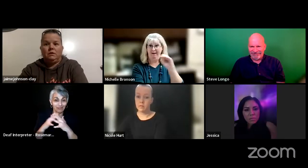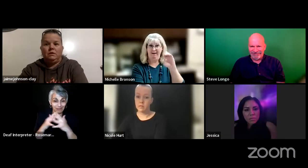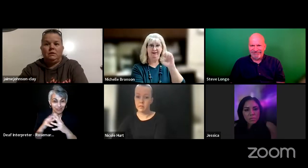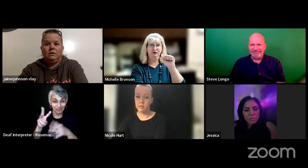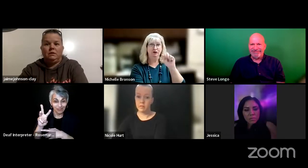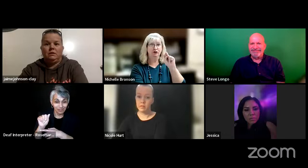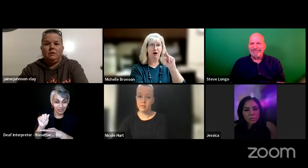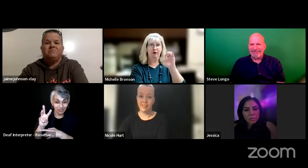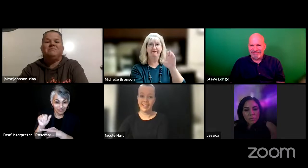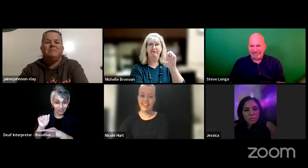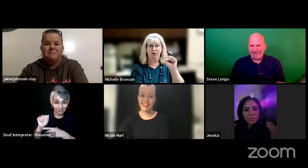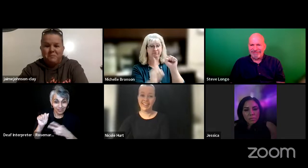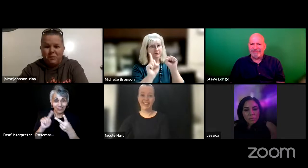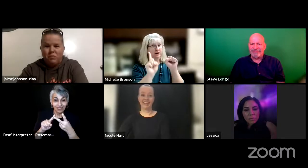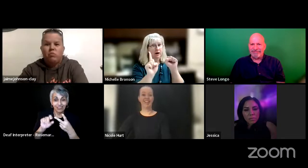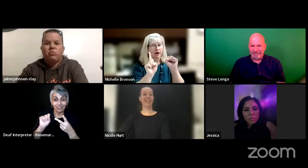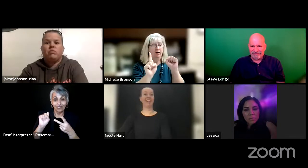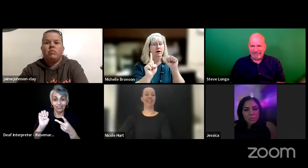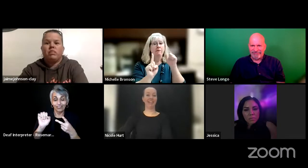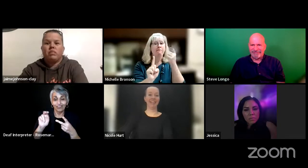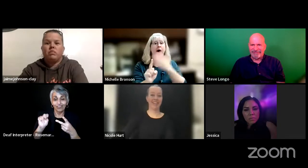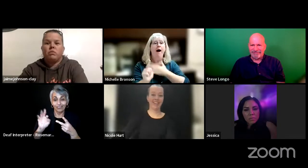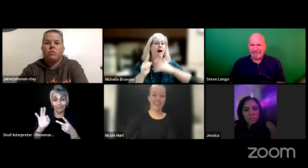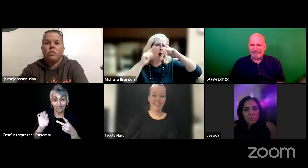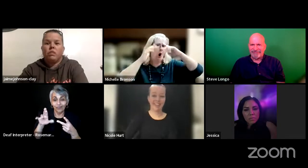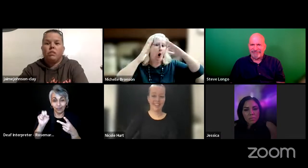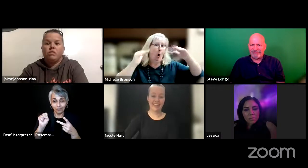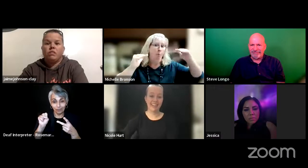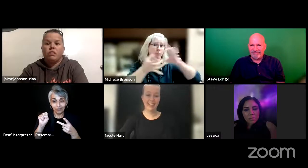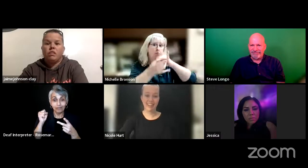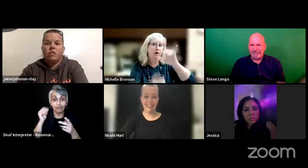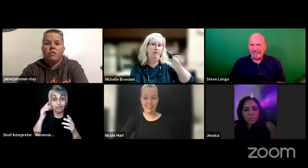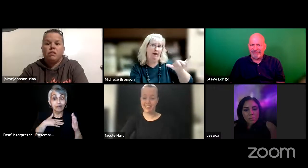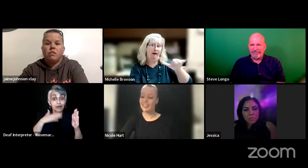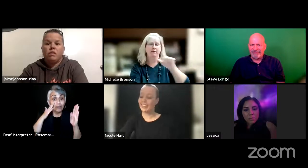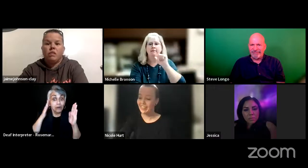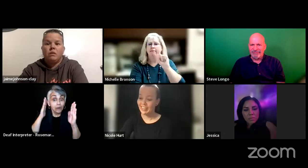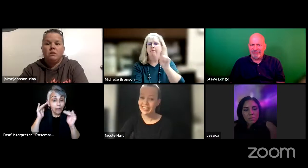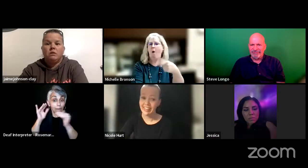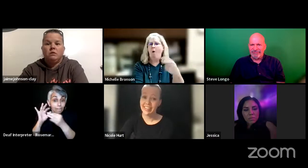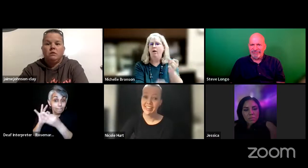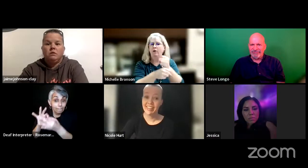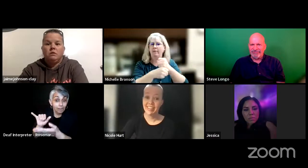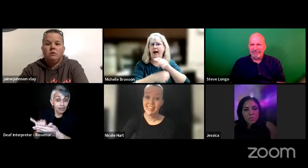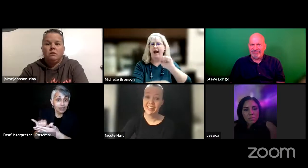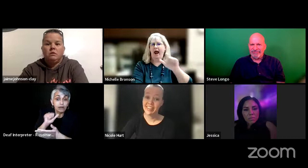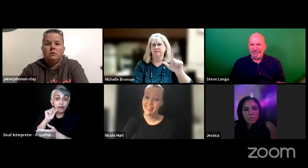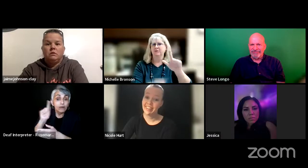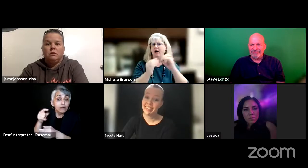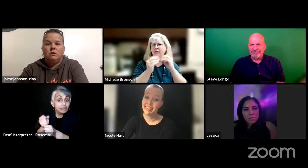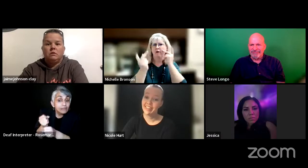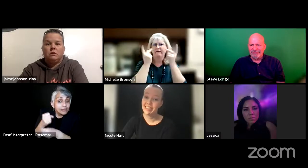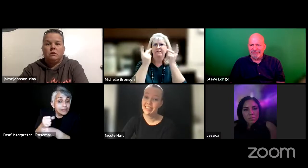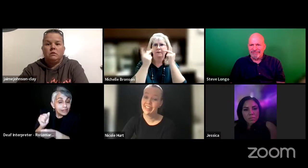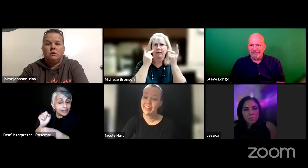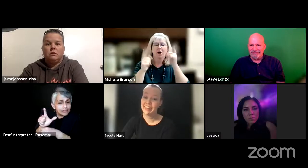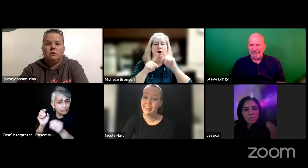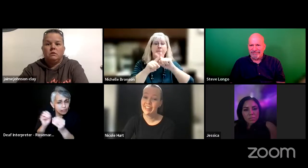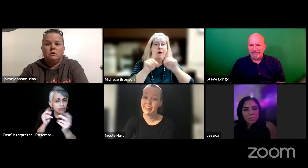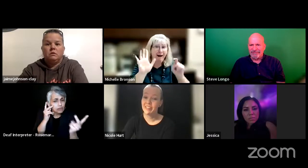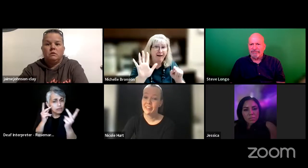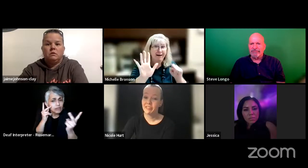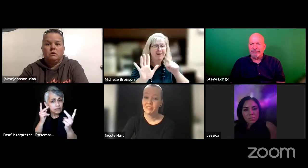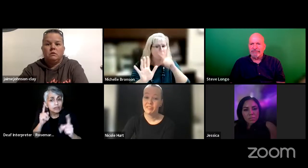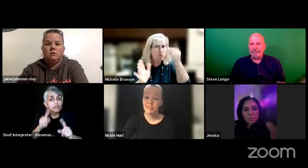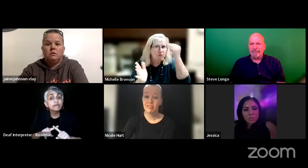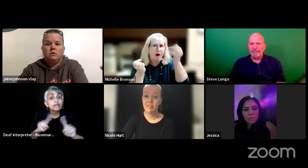Longo, for mentioning Wawa Snipe and Sean Forbes for the Super Bowl. My hope with that is not